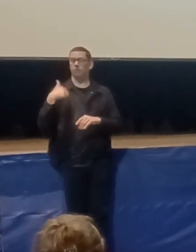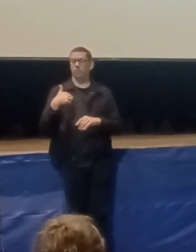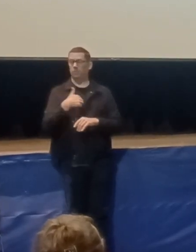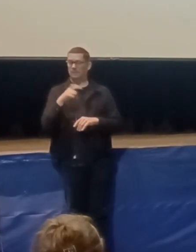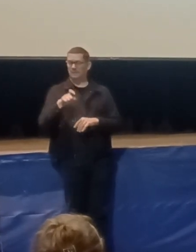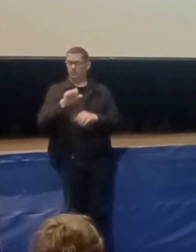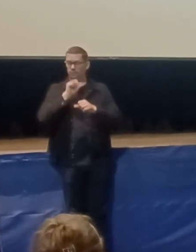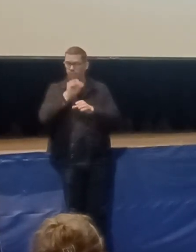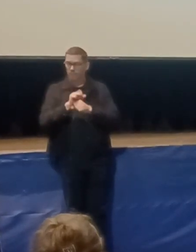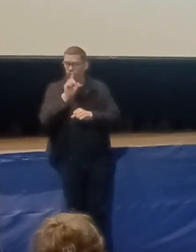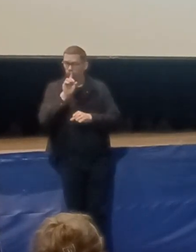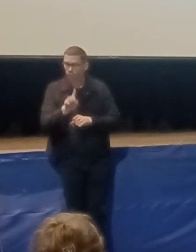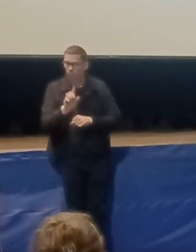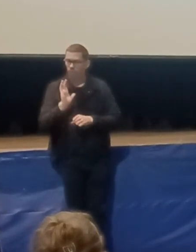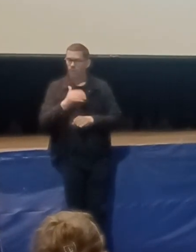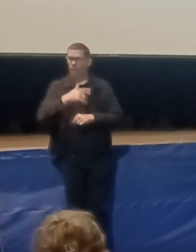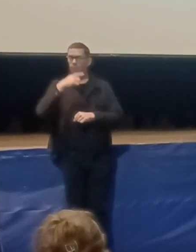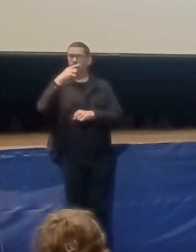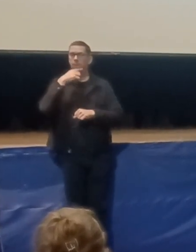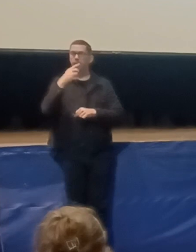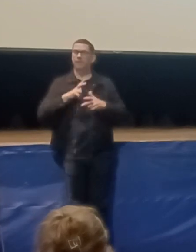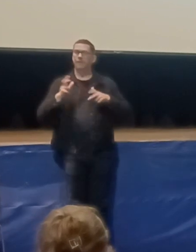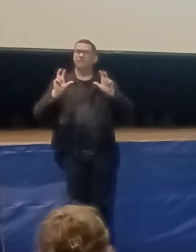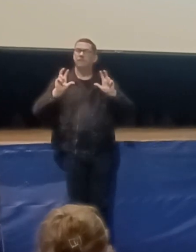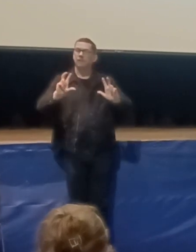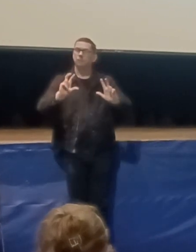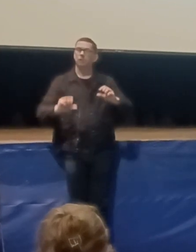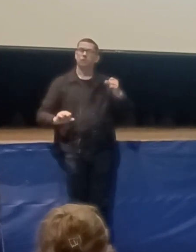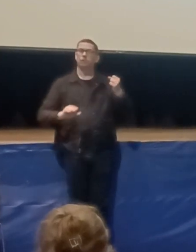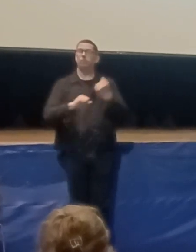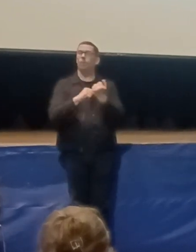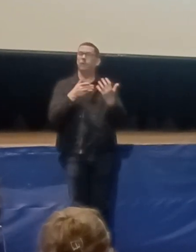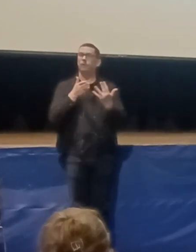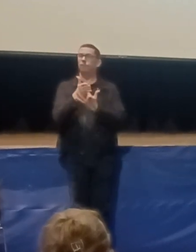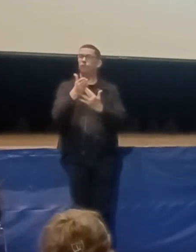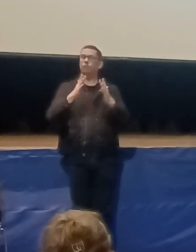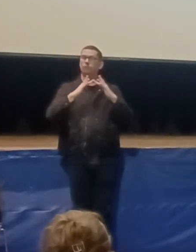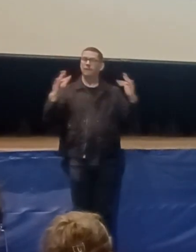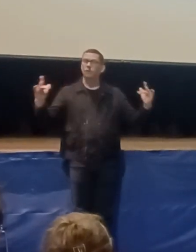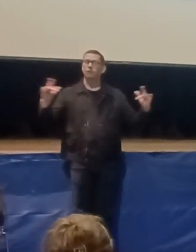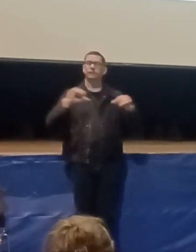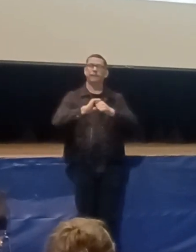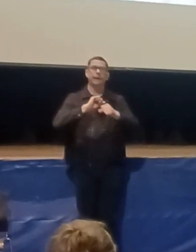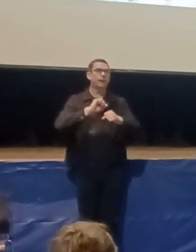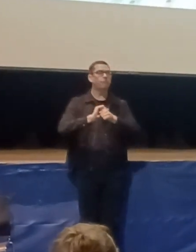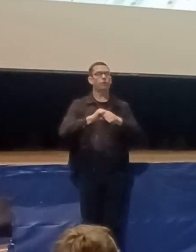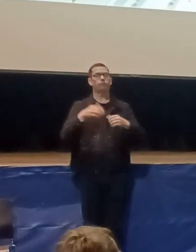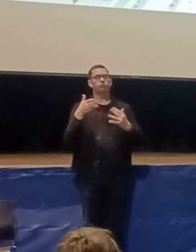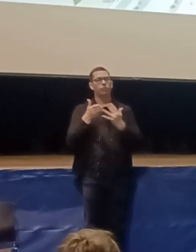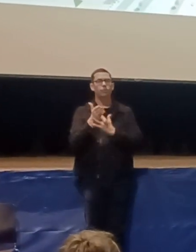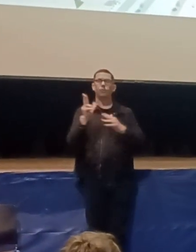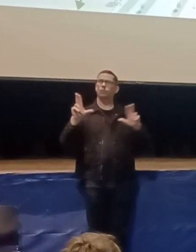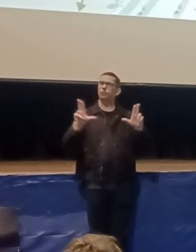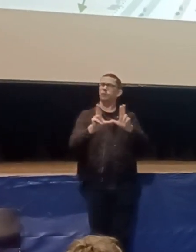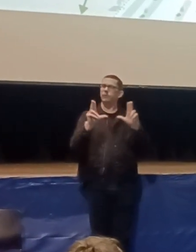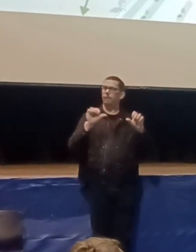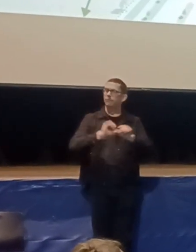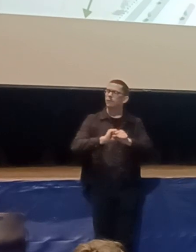that our public investments are supported through diverse labor and through unionized labor. And